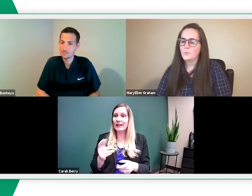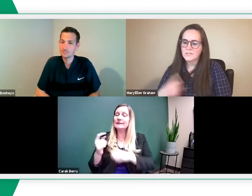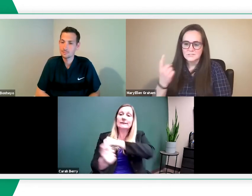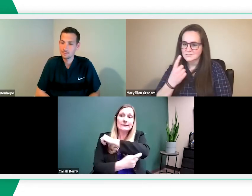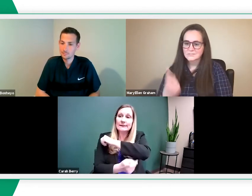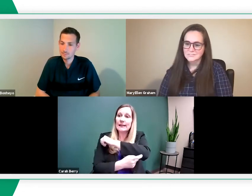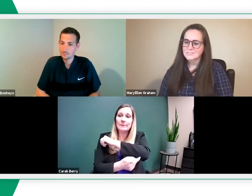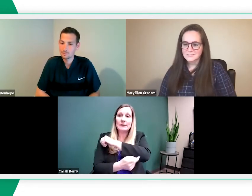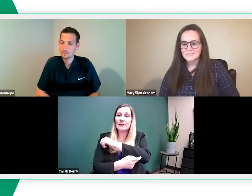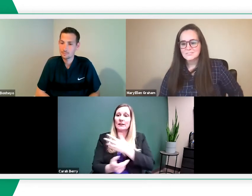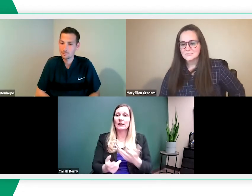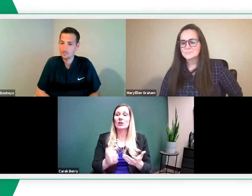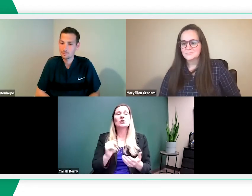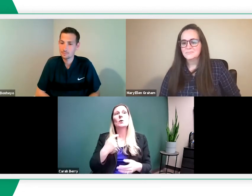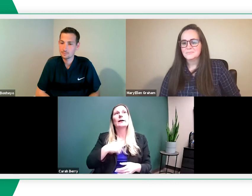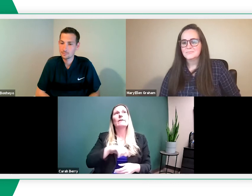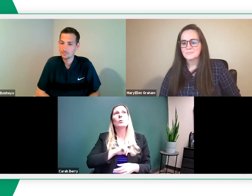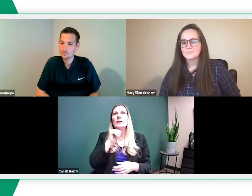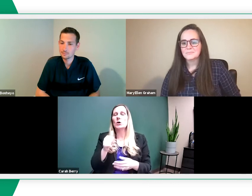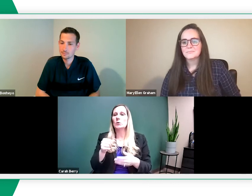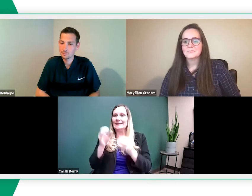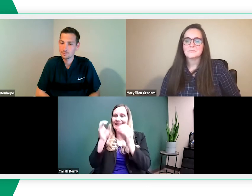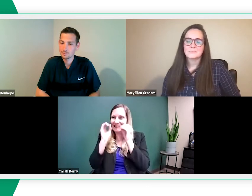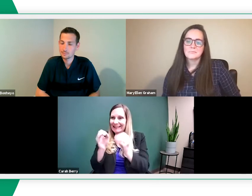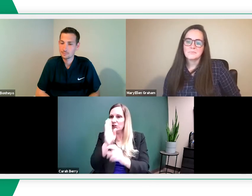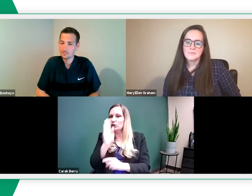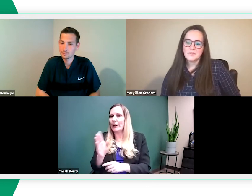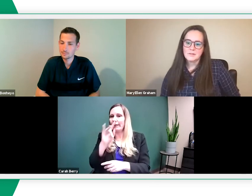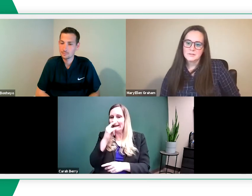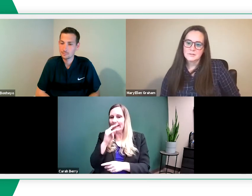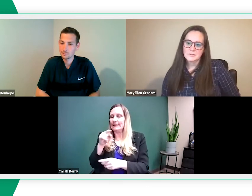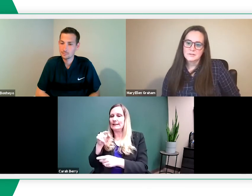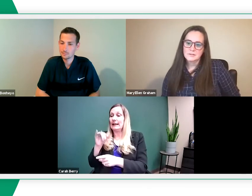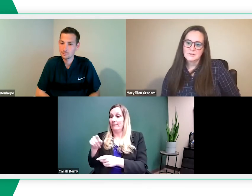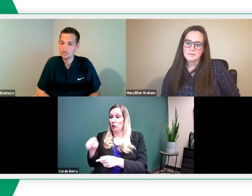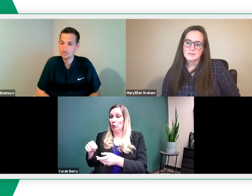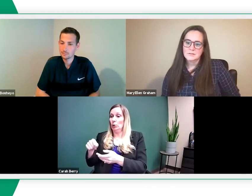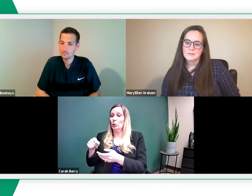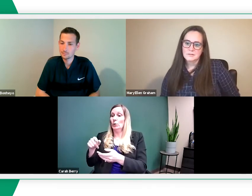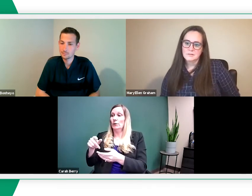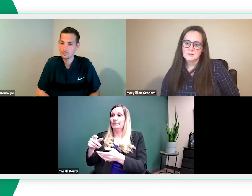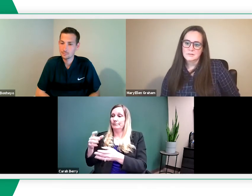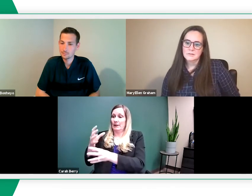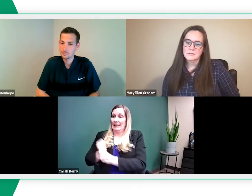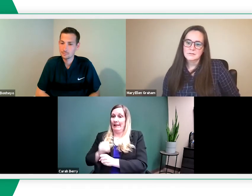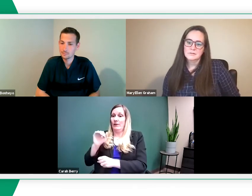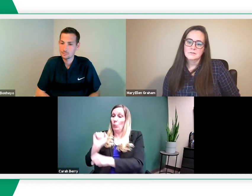the mail, right? It's tempting. So if we don't teach our kids